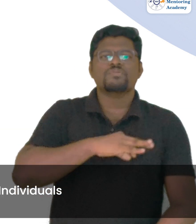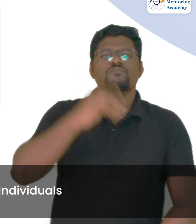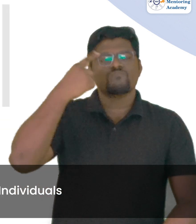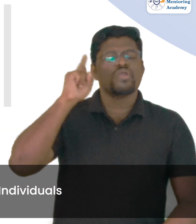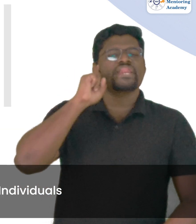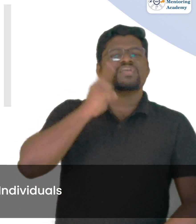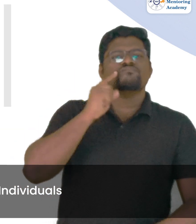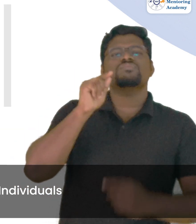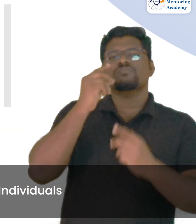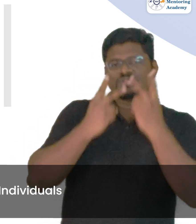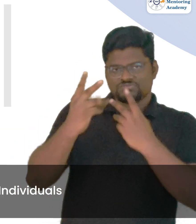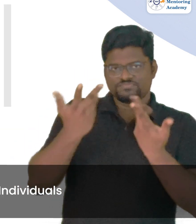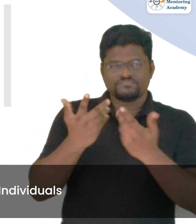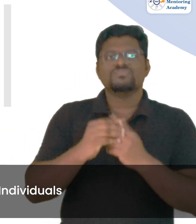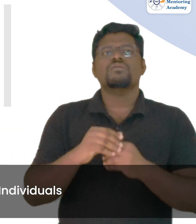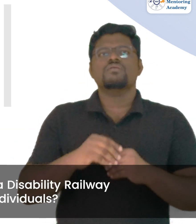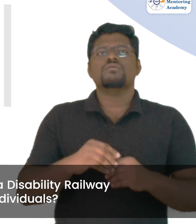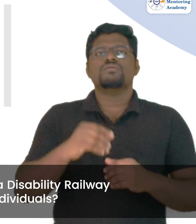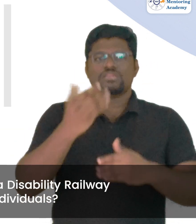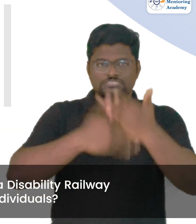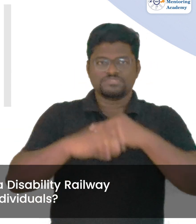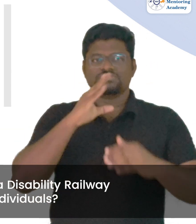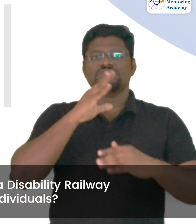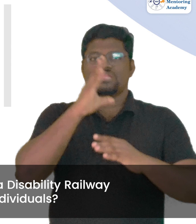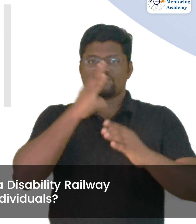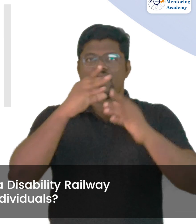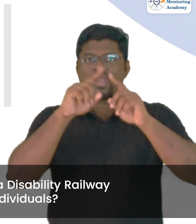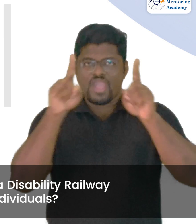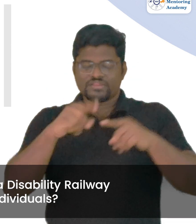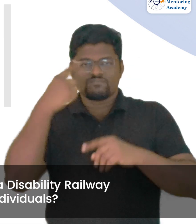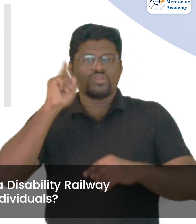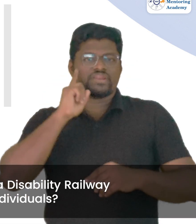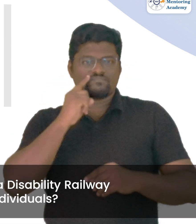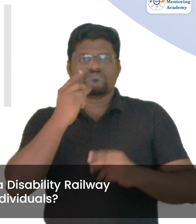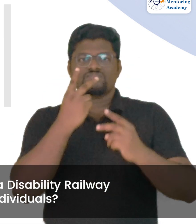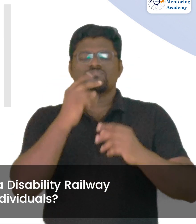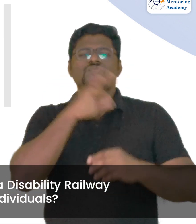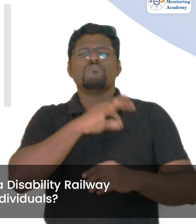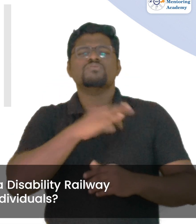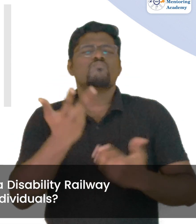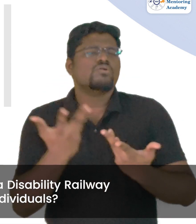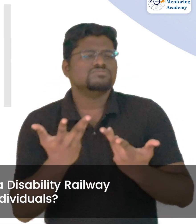Benefits for deaf individuals. What are the benefits of a disability railway card for deaf individuals?